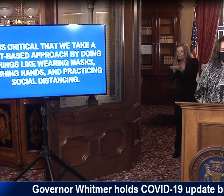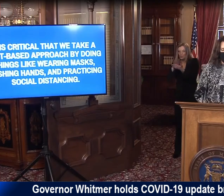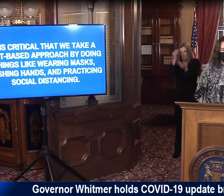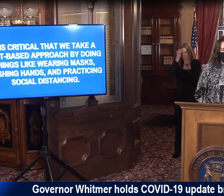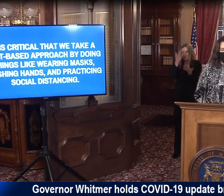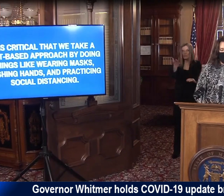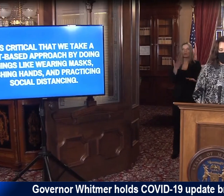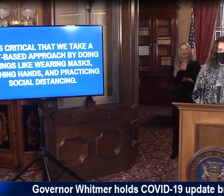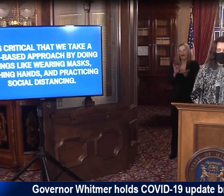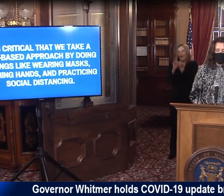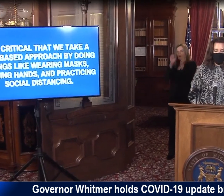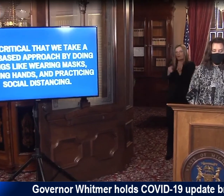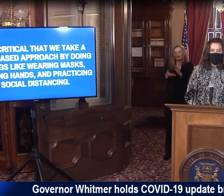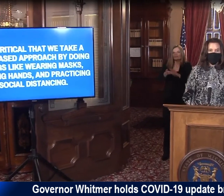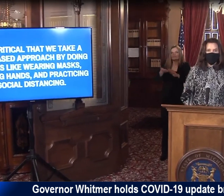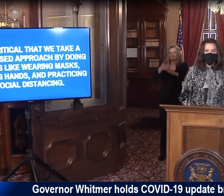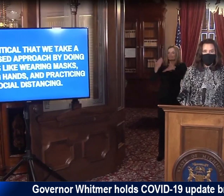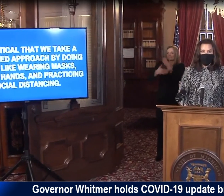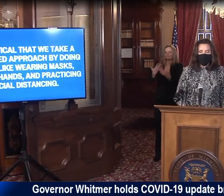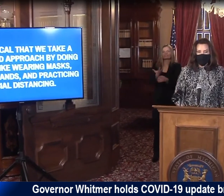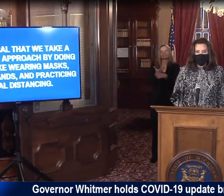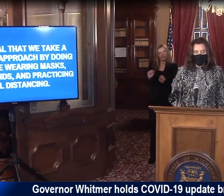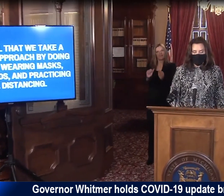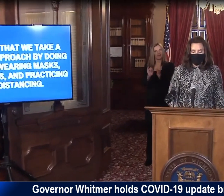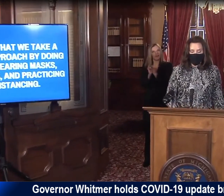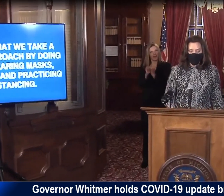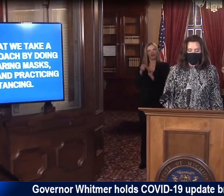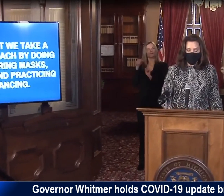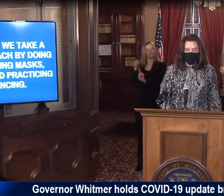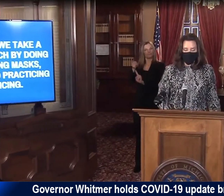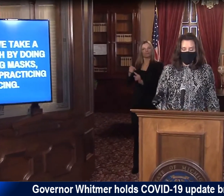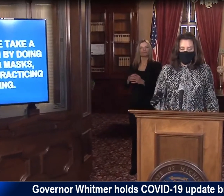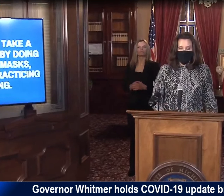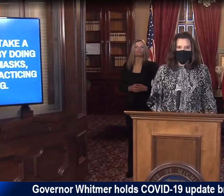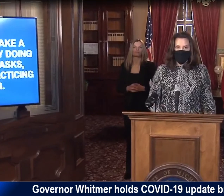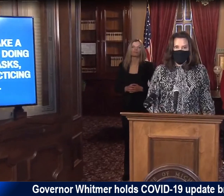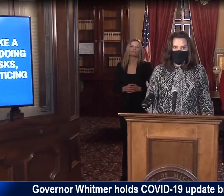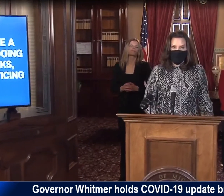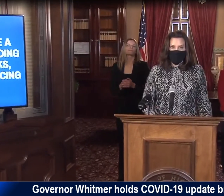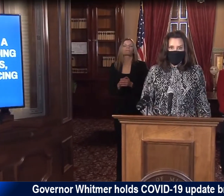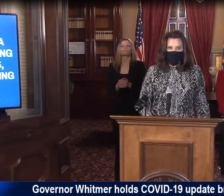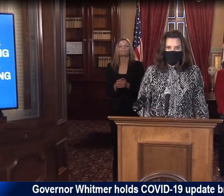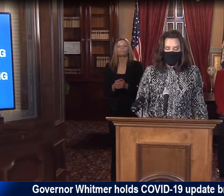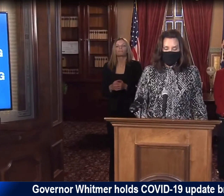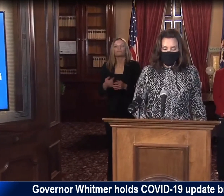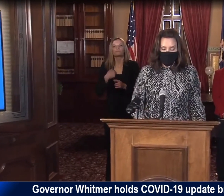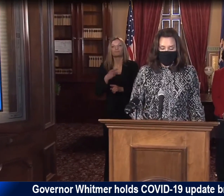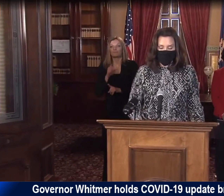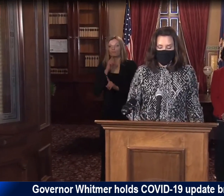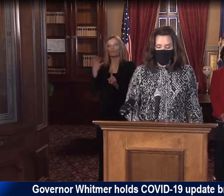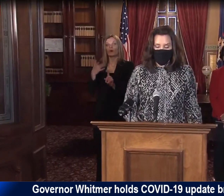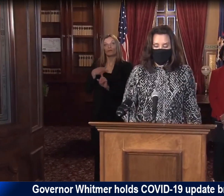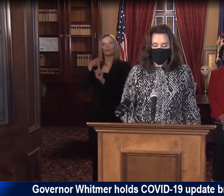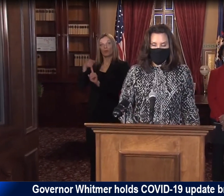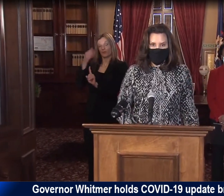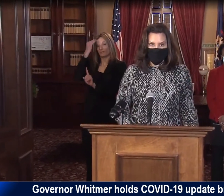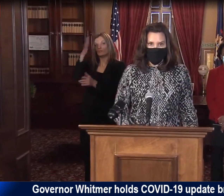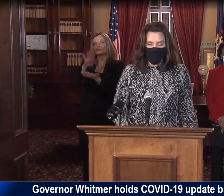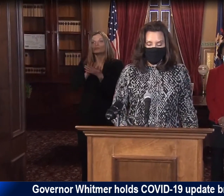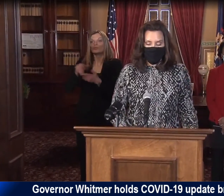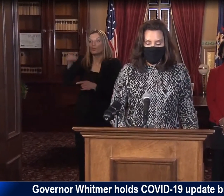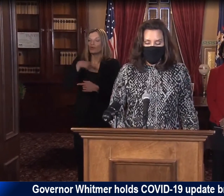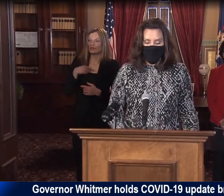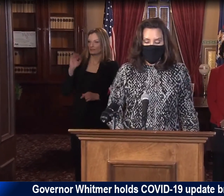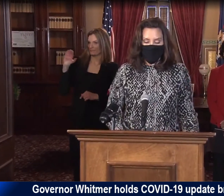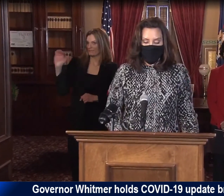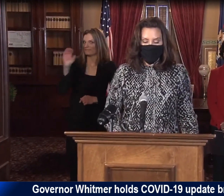safely as possible. I strongly encourage school districts to provide as much face-to-face learning as